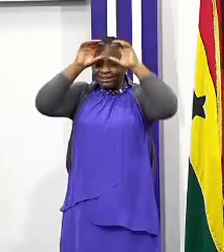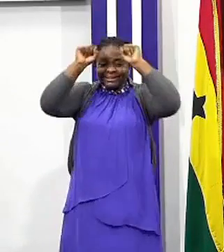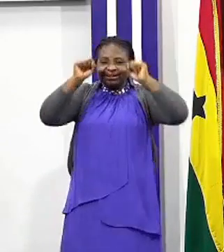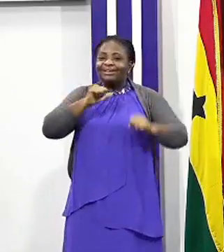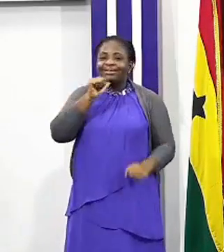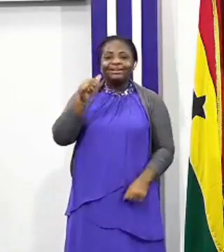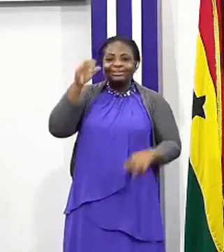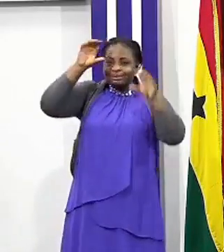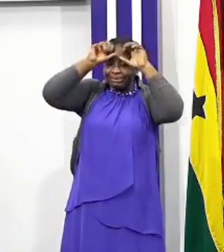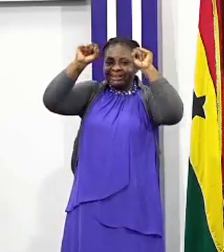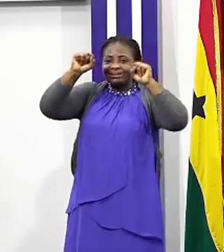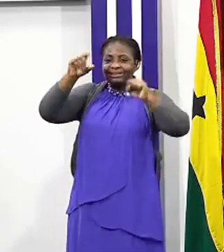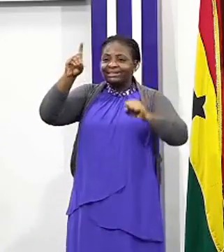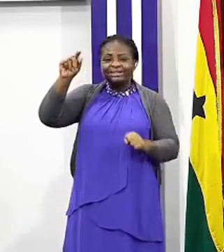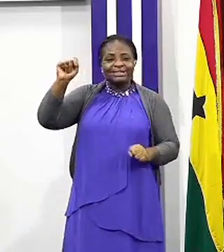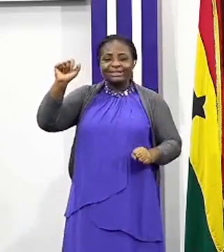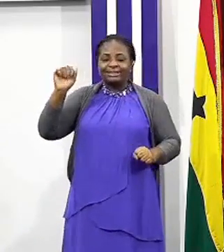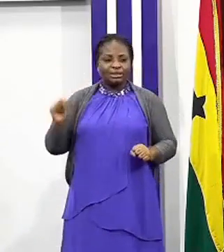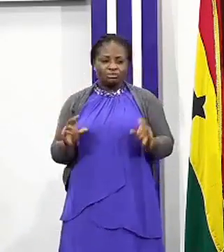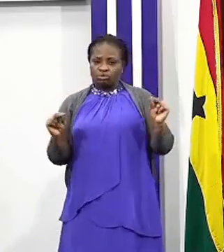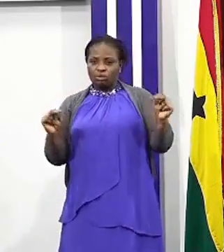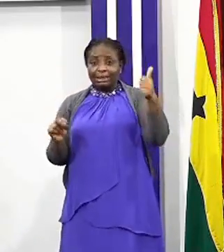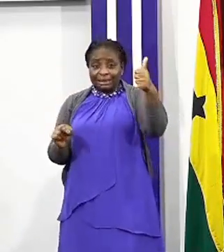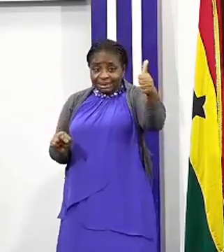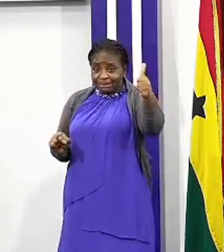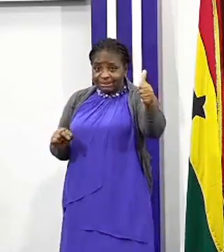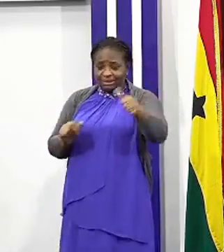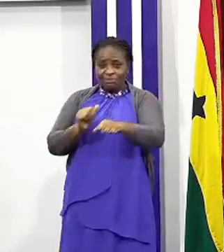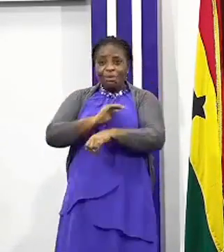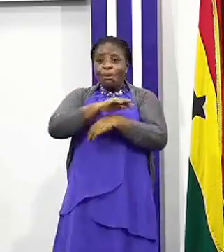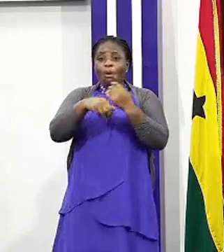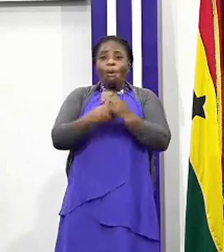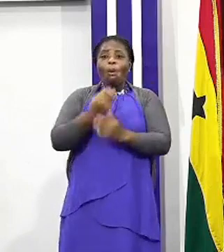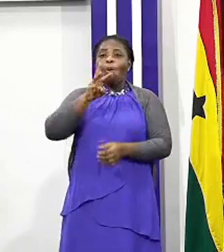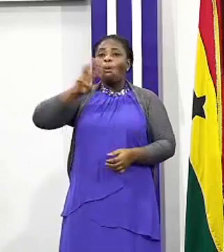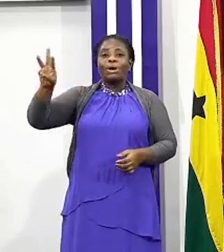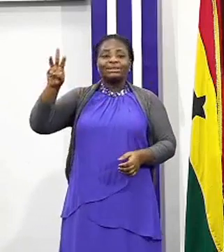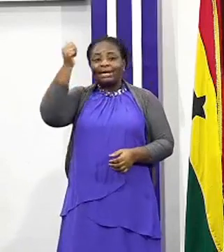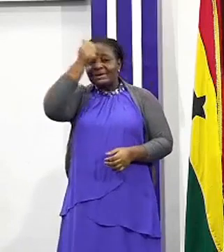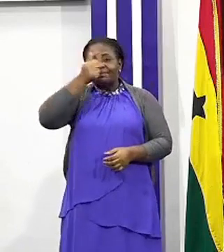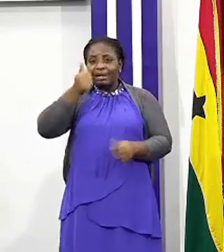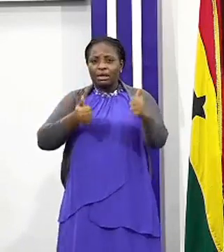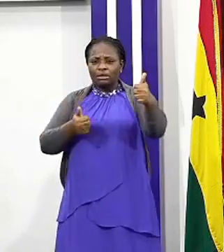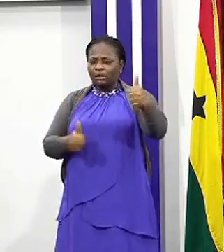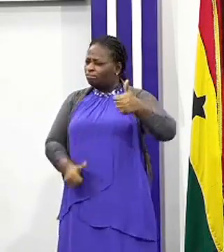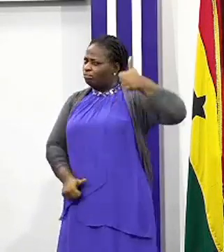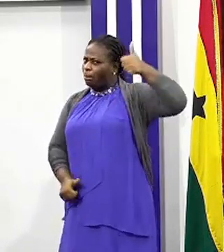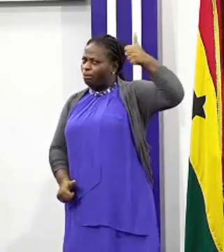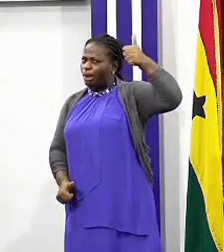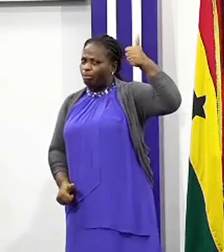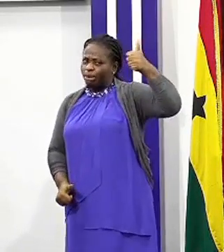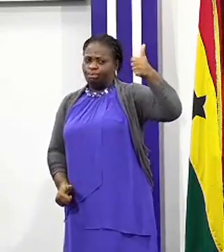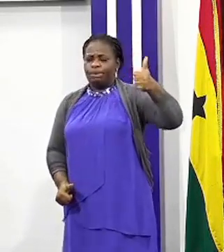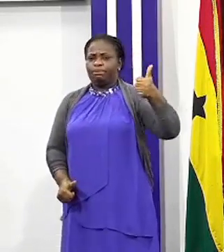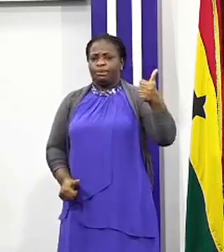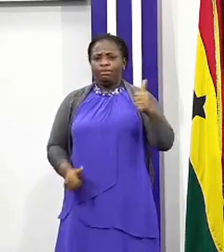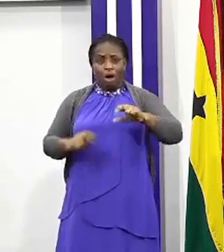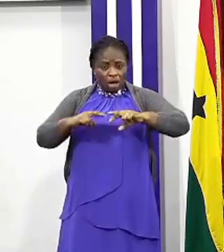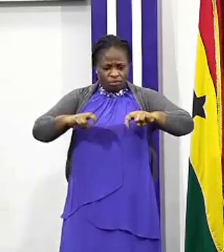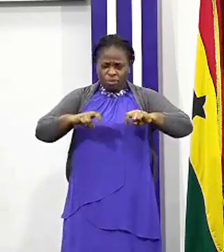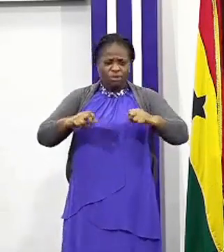data no. Nye ye ni ye data no. Muno muye ejano. The whole West Africa and Africa, omu di akutini, ewo viral research